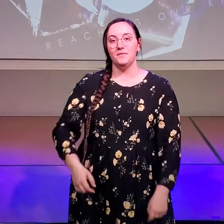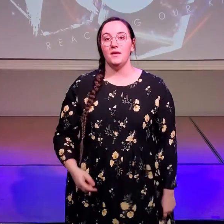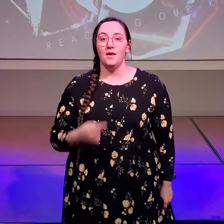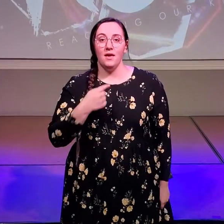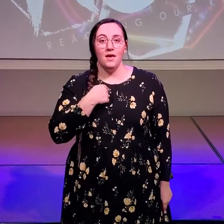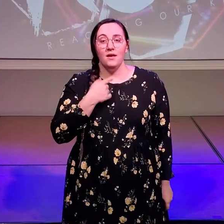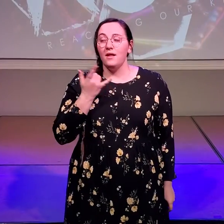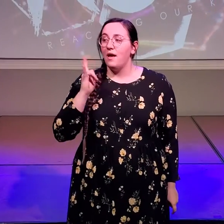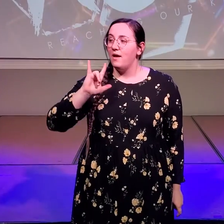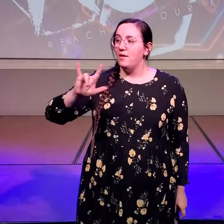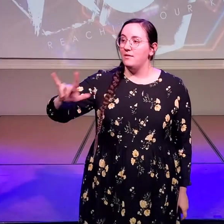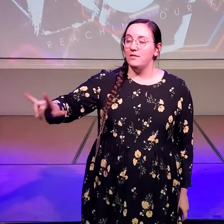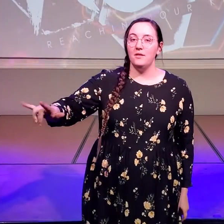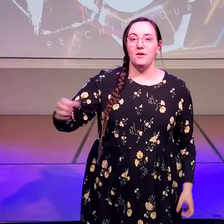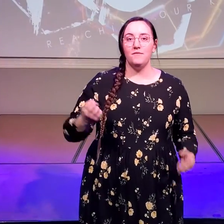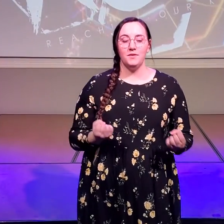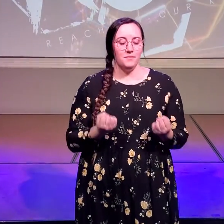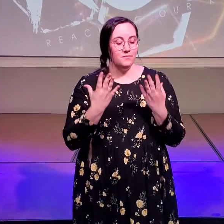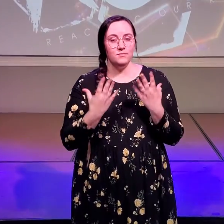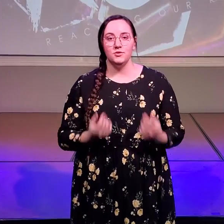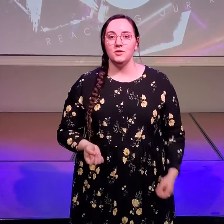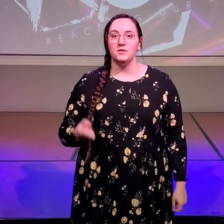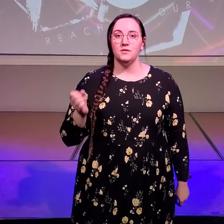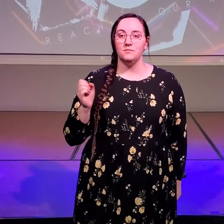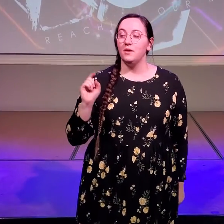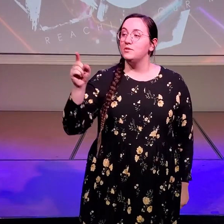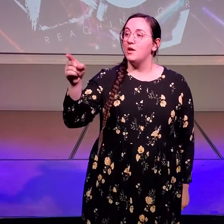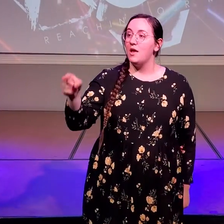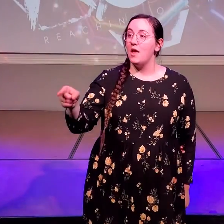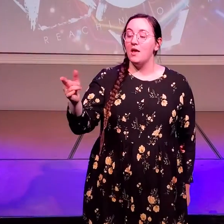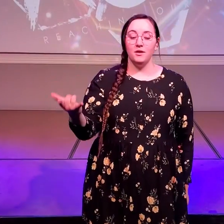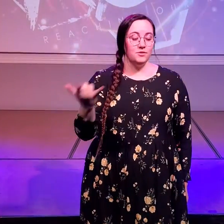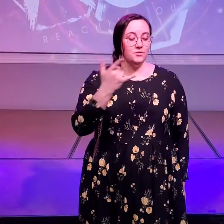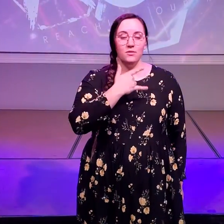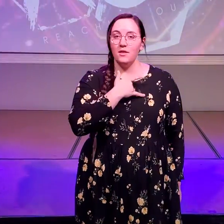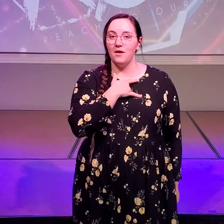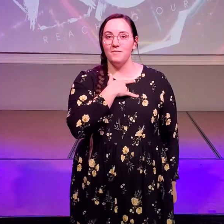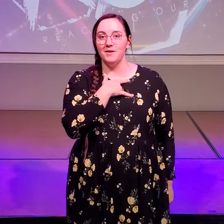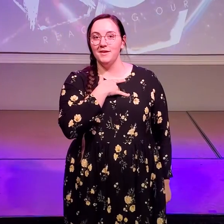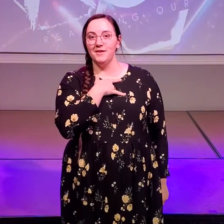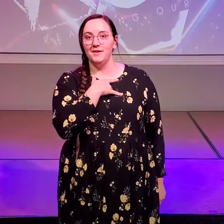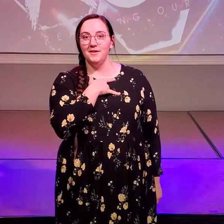And I'll love them just as much as you love me